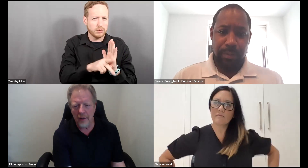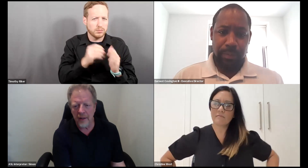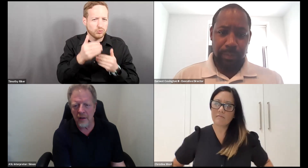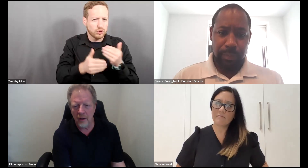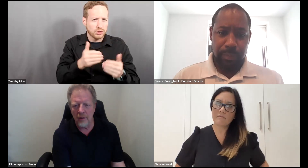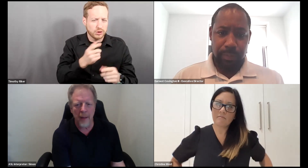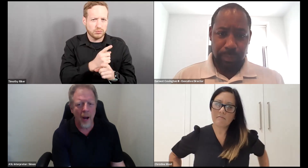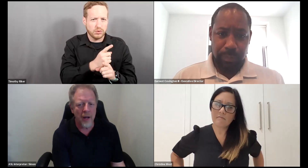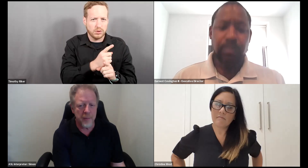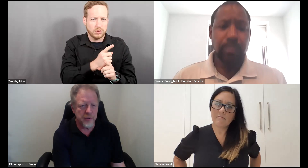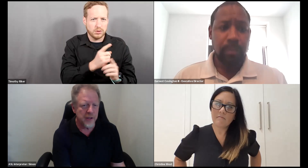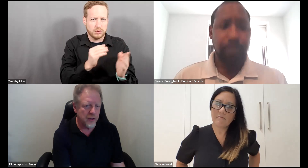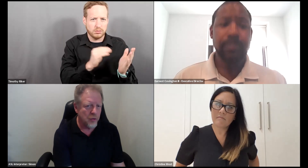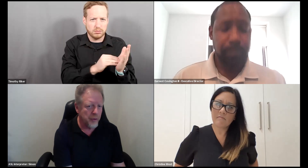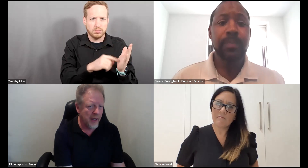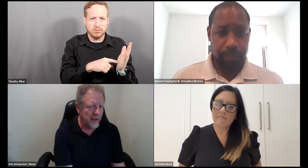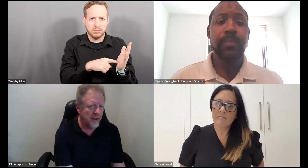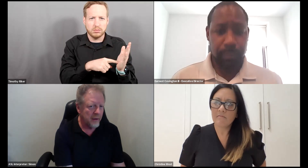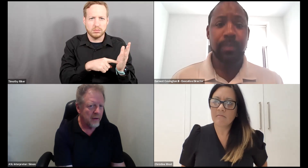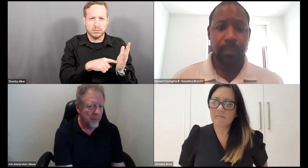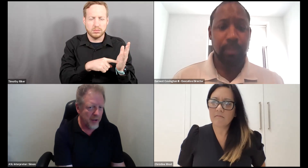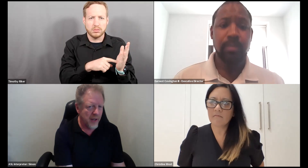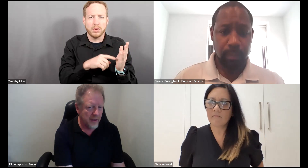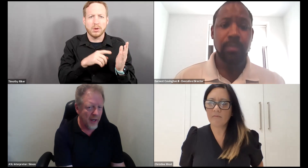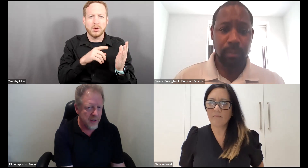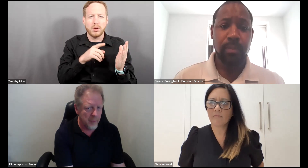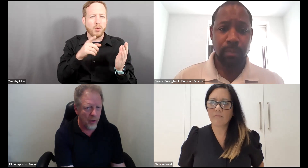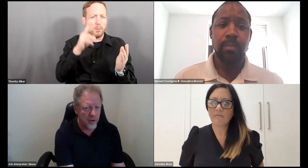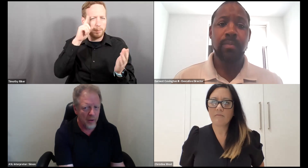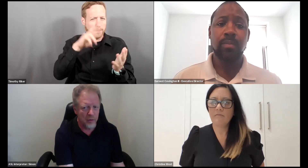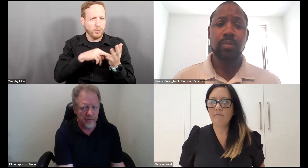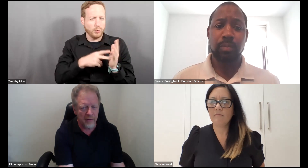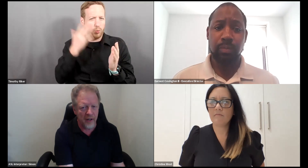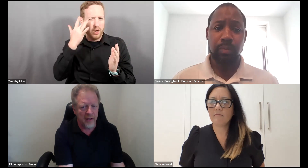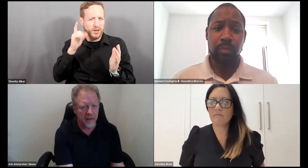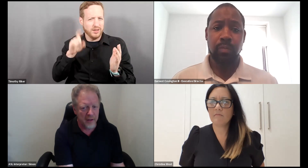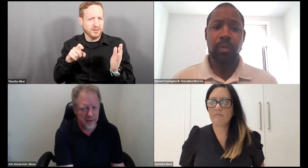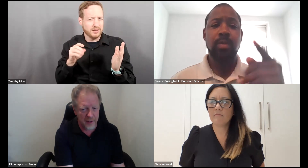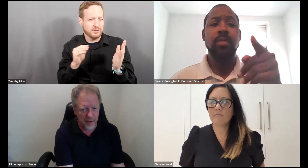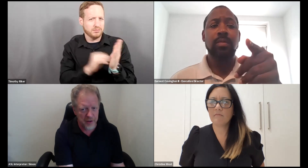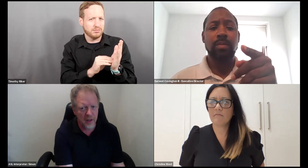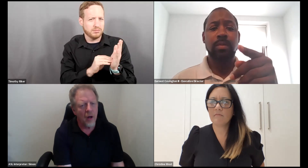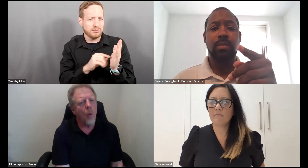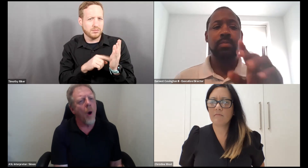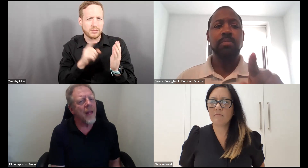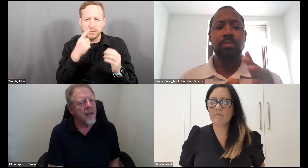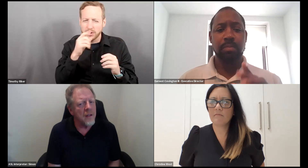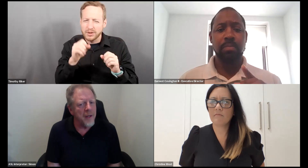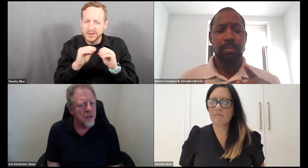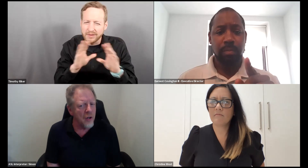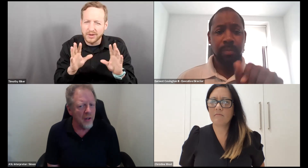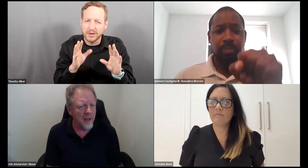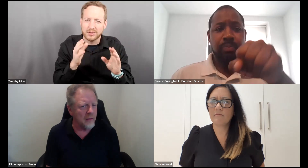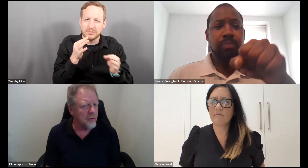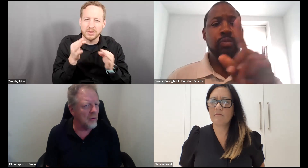so I think, in that policy procedure, did you put that in there to mention that the licensing board is the one who's involved in that, not us as the commission? Why did that need to